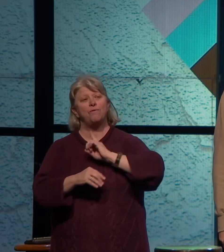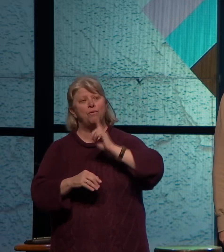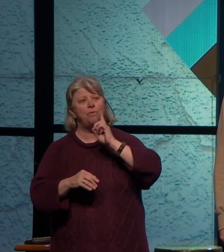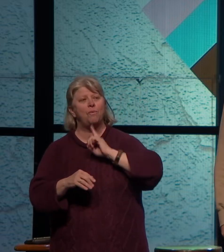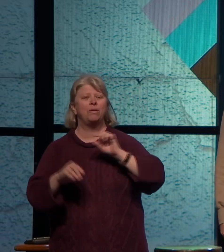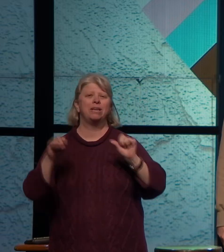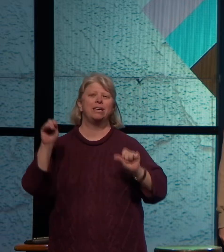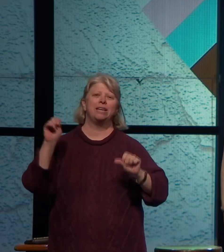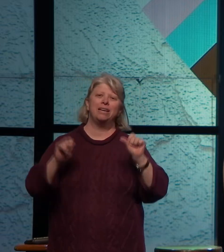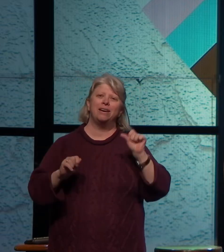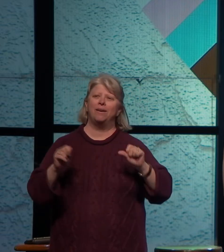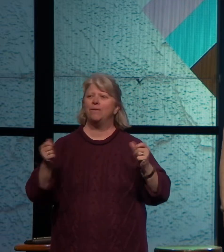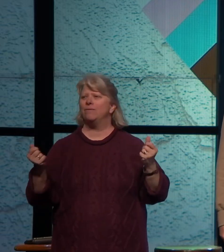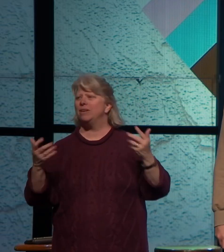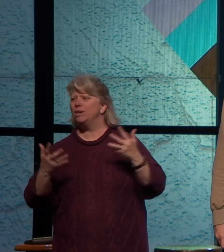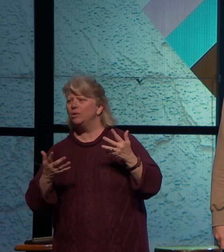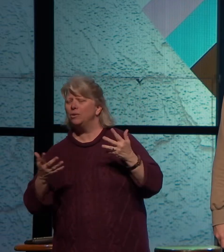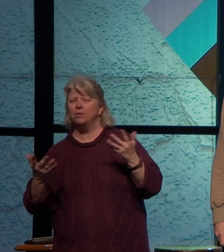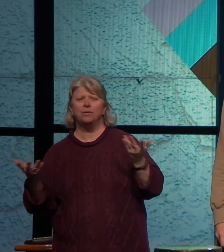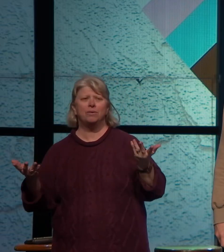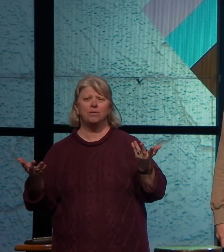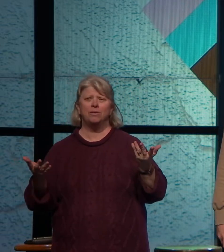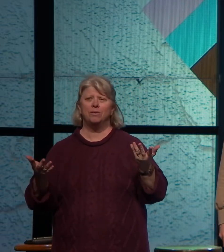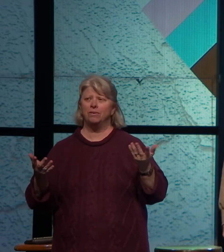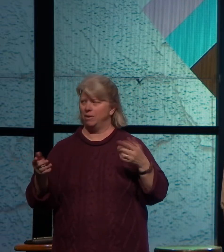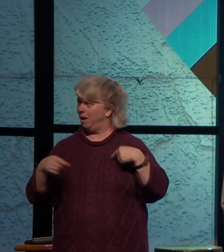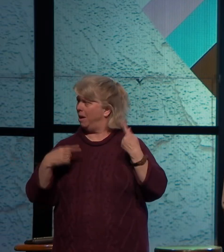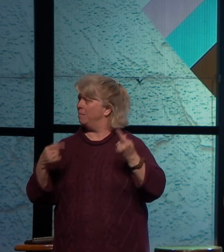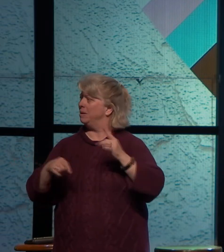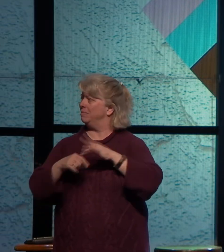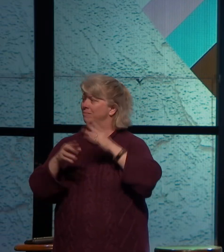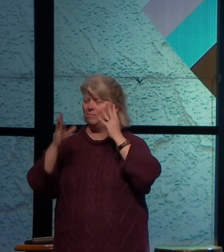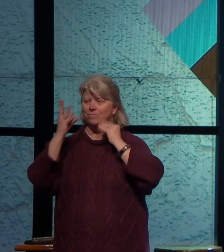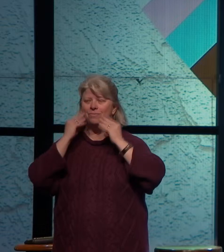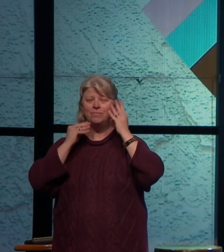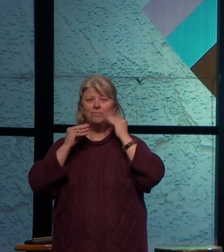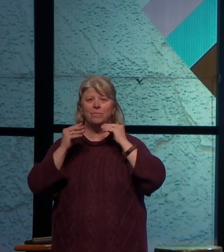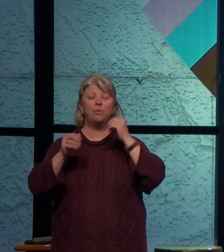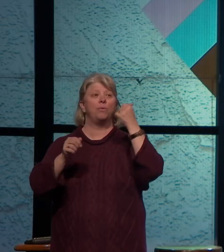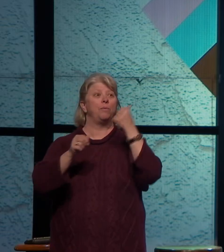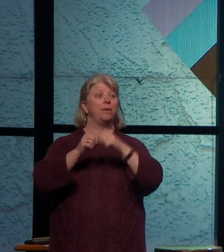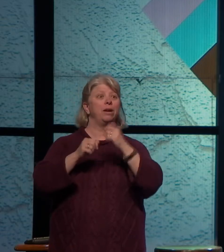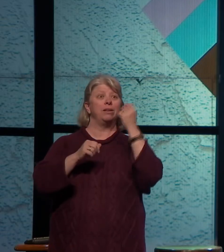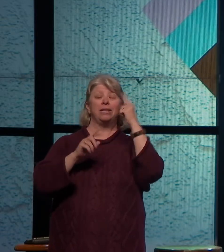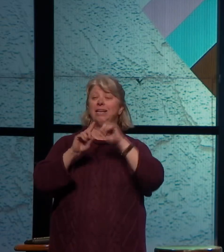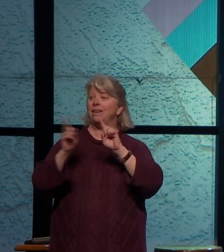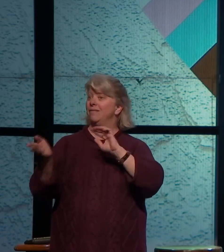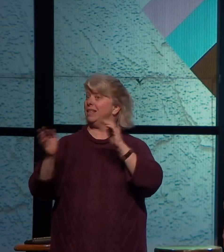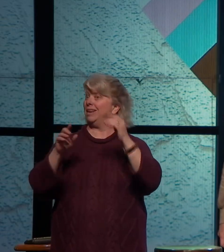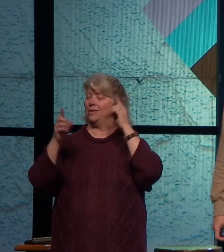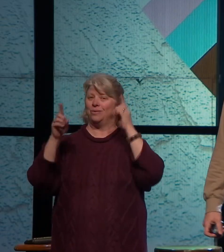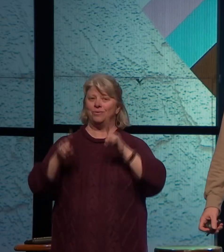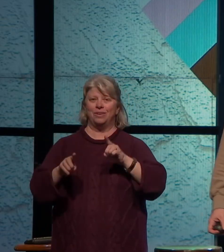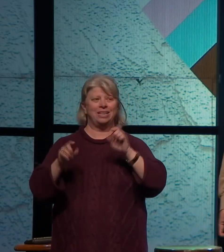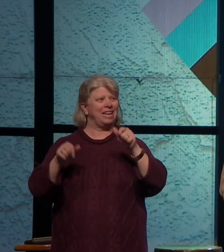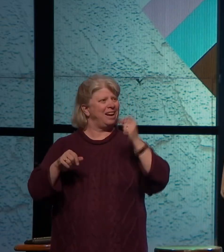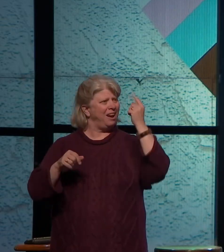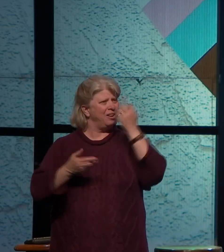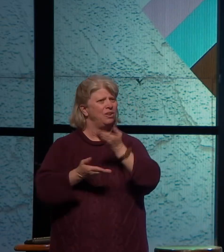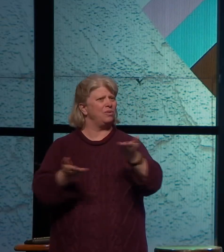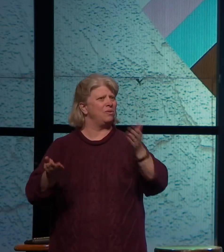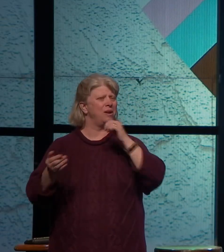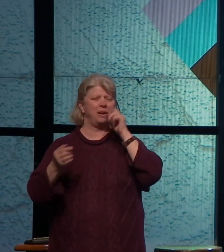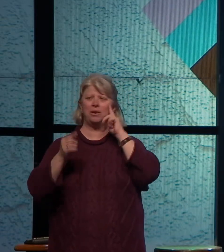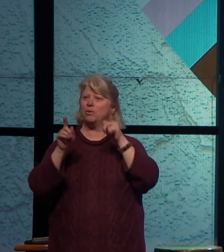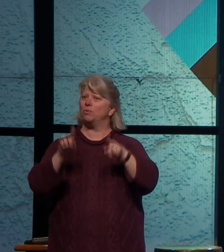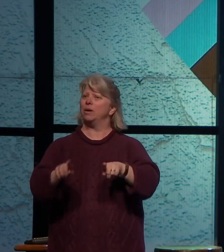of doubt, that fig tree of fear. I've been there. And remember, understanding is different than agreeing. I can understand you and not agree